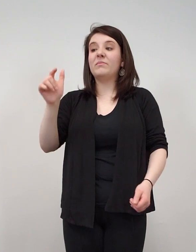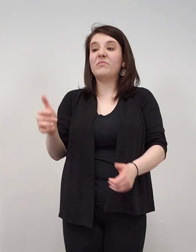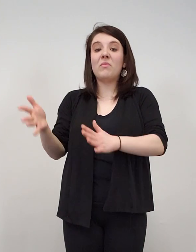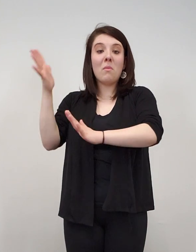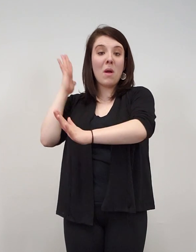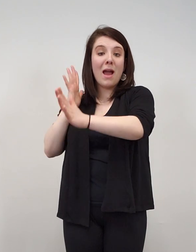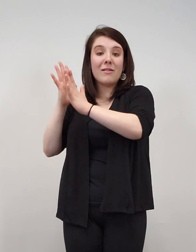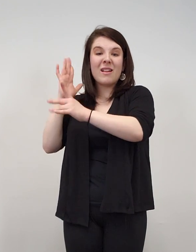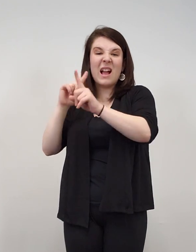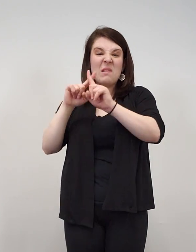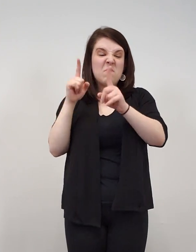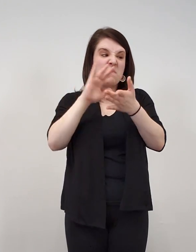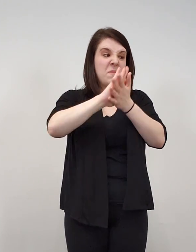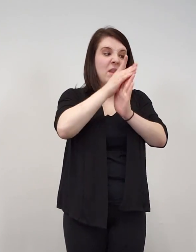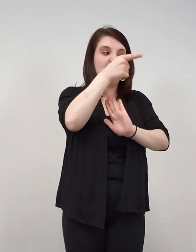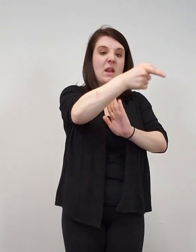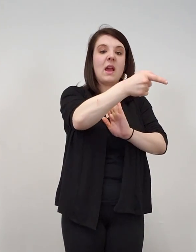conservative and